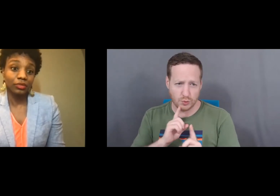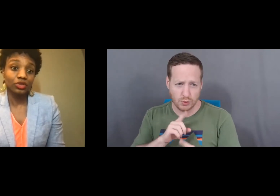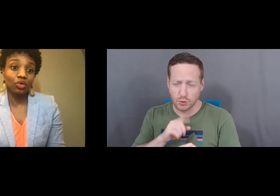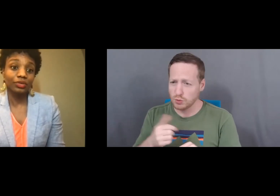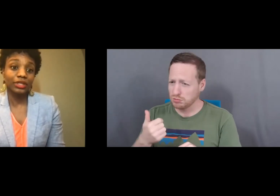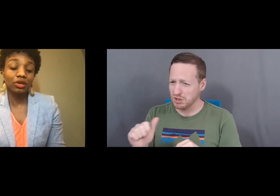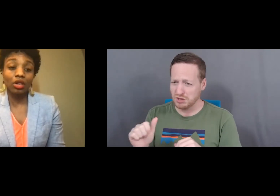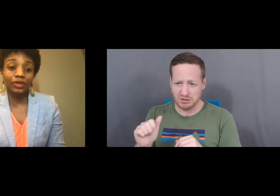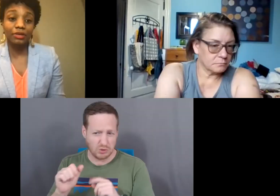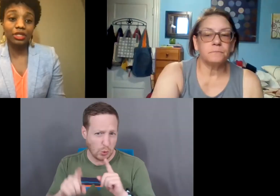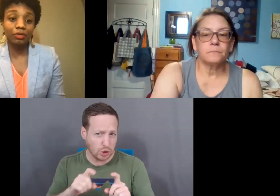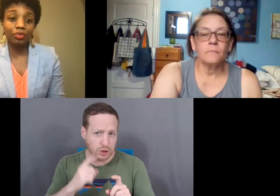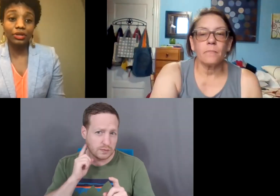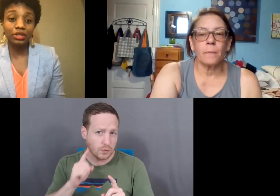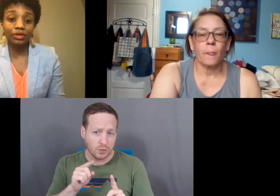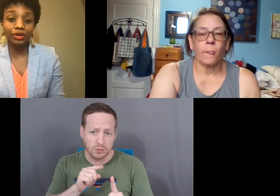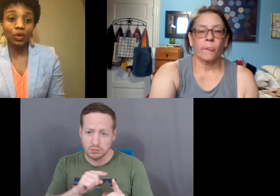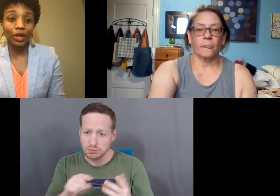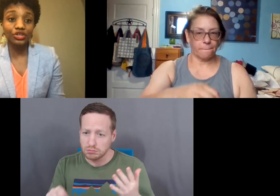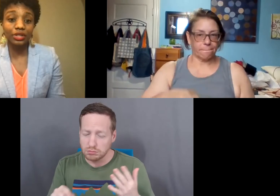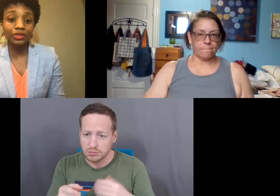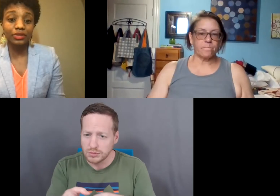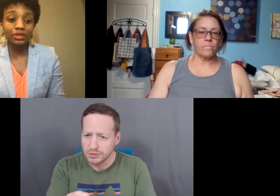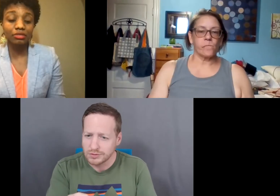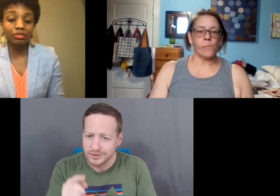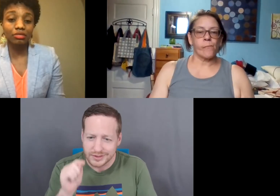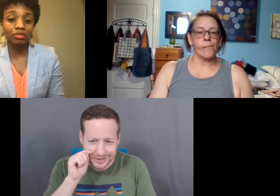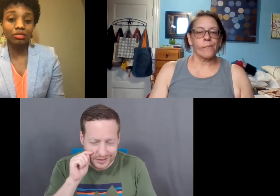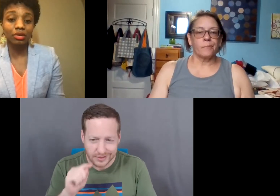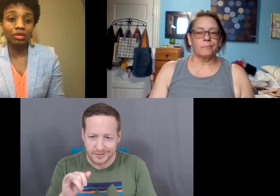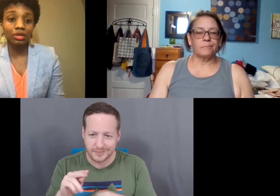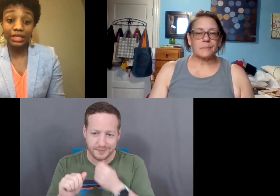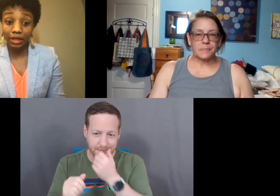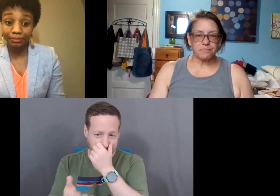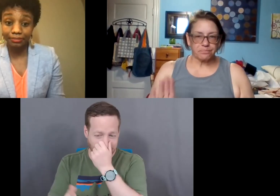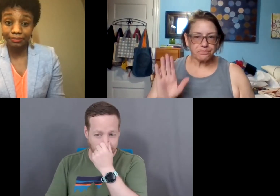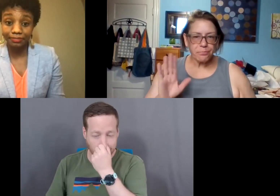So these are all the committee reports. Are there any questions? Tina,